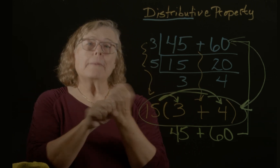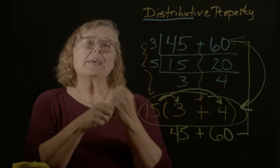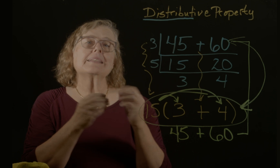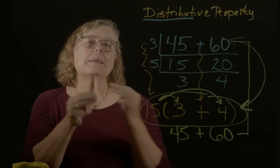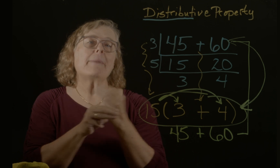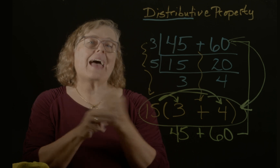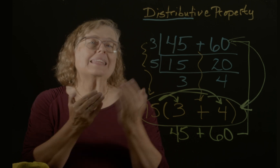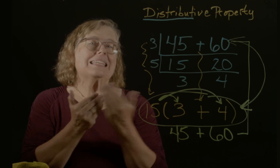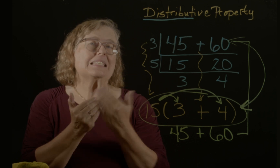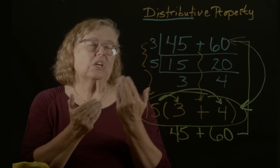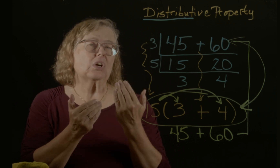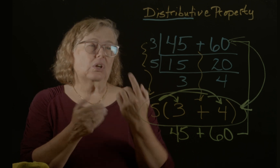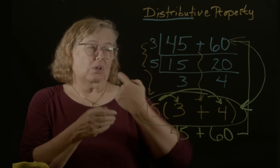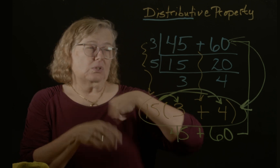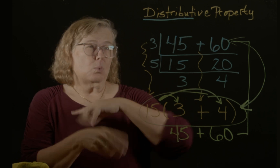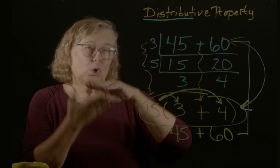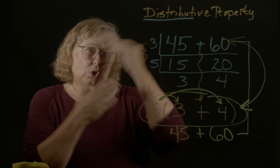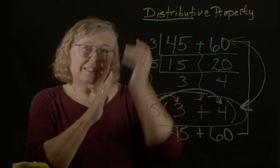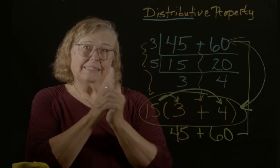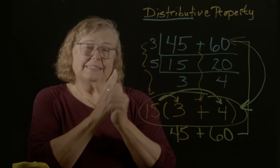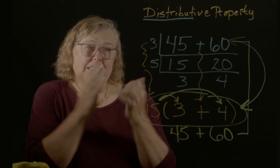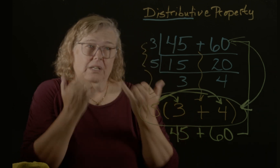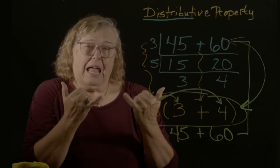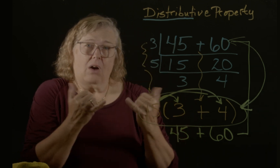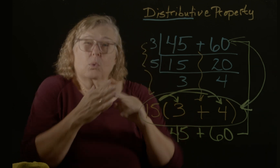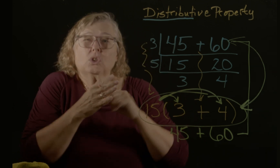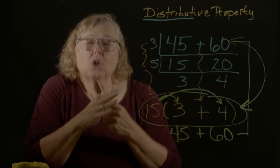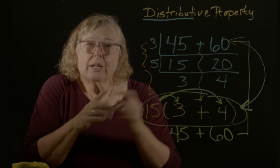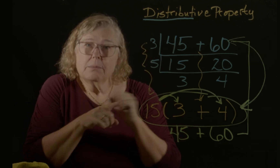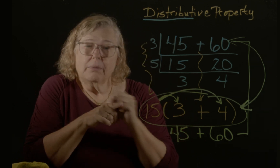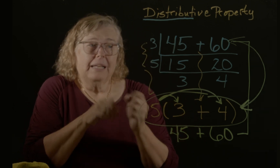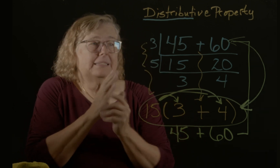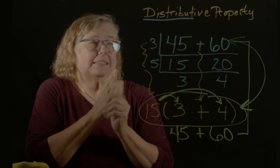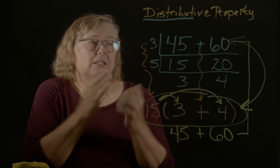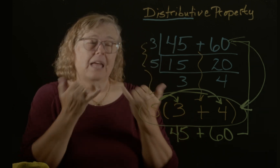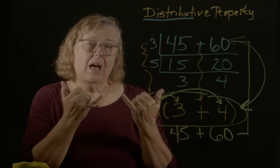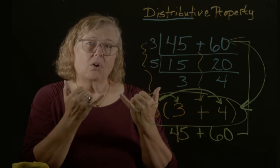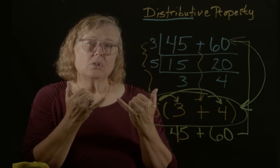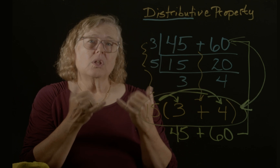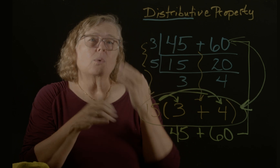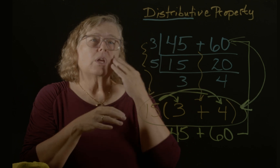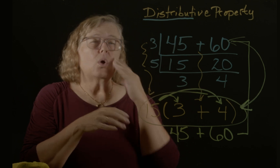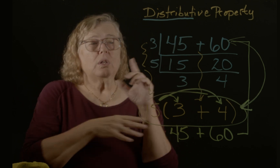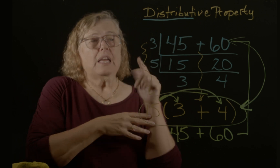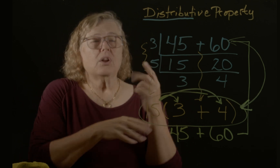but even though we do that, it's all the same. And sometimes we want to change things because it makes math easier to do, and that's a skill that